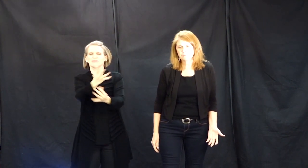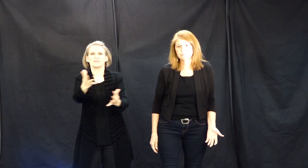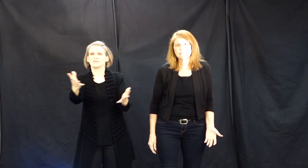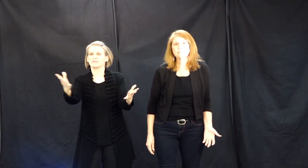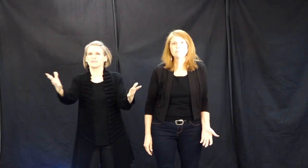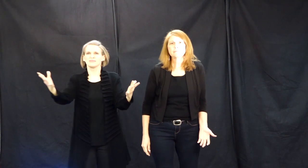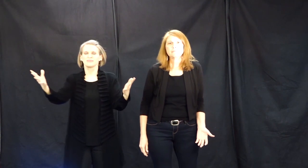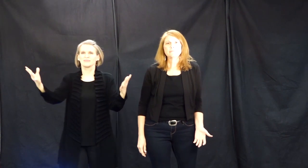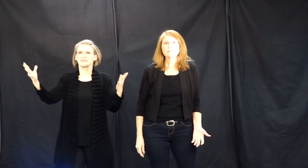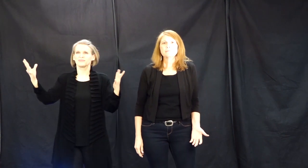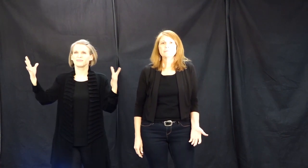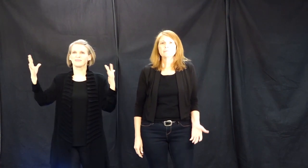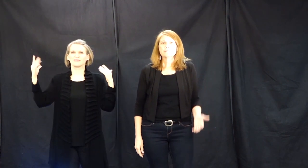story?